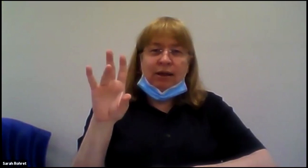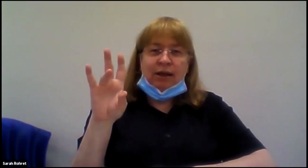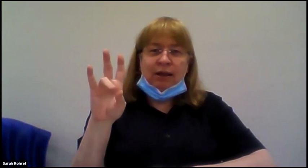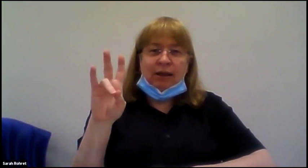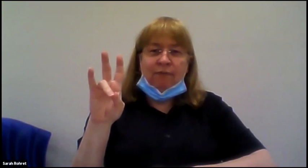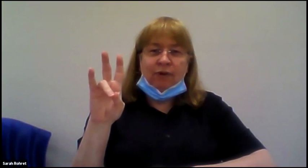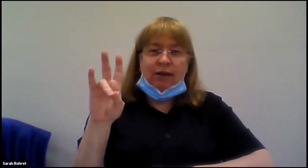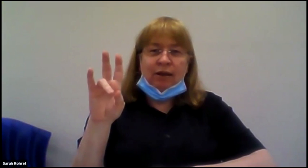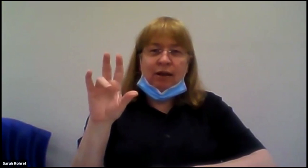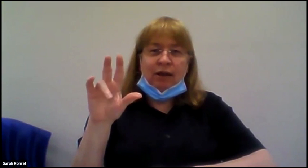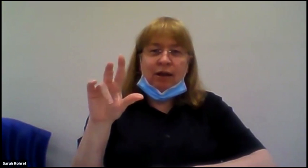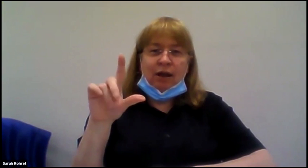27,